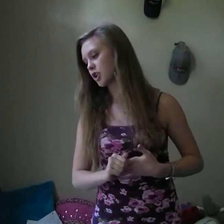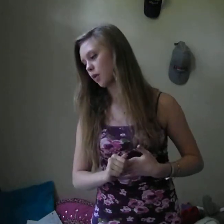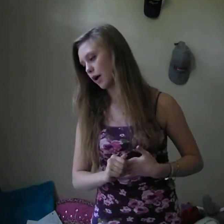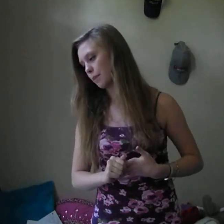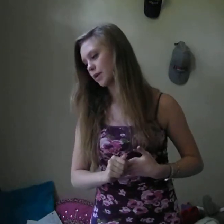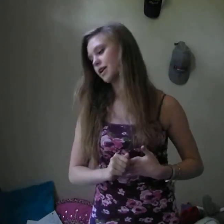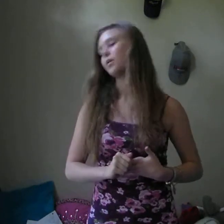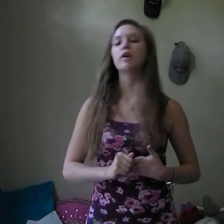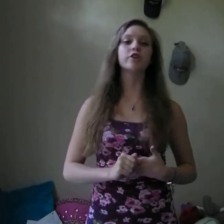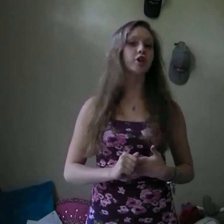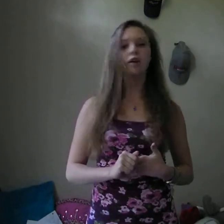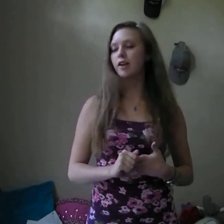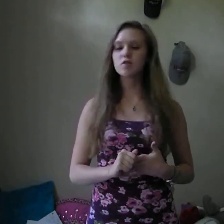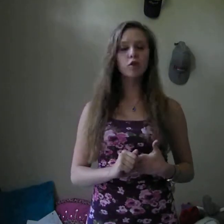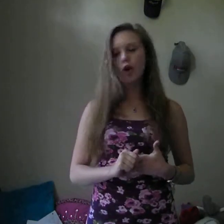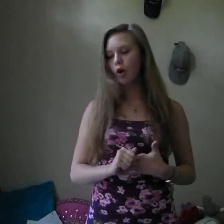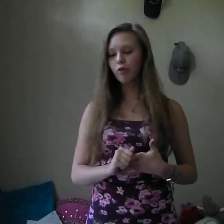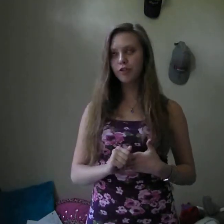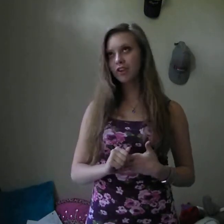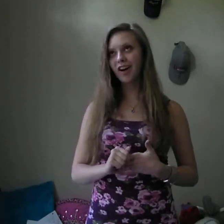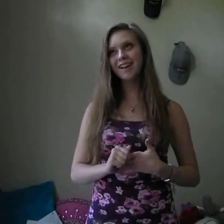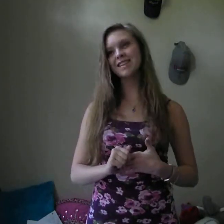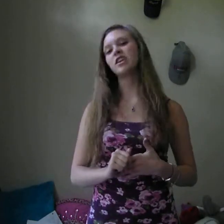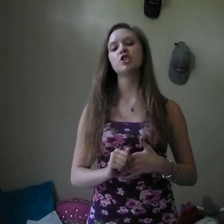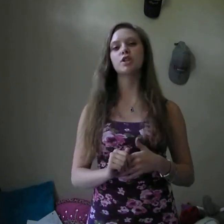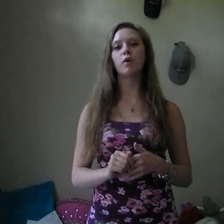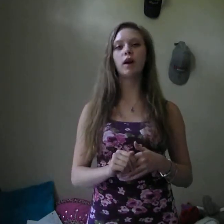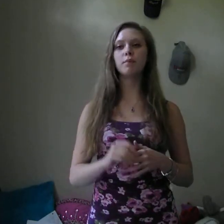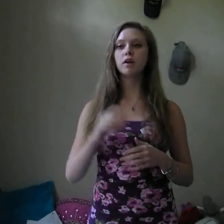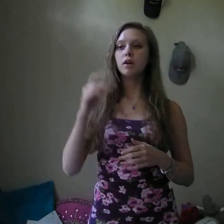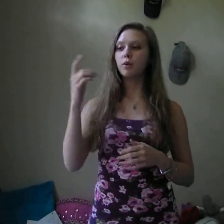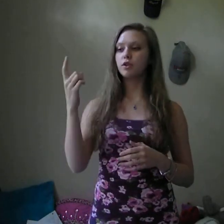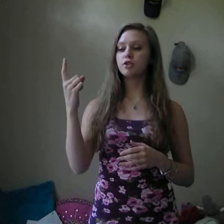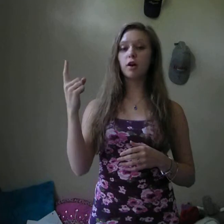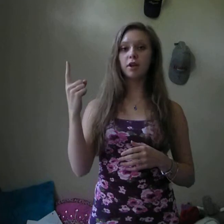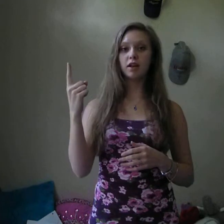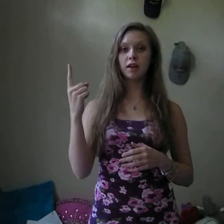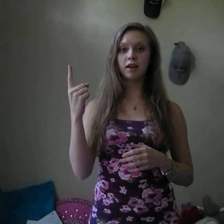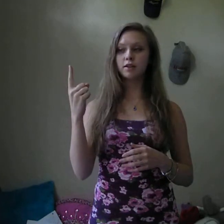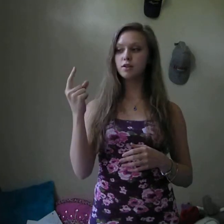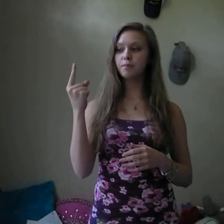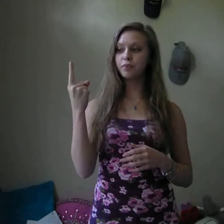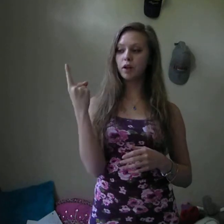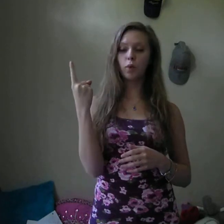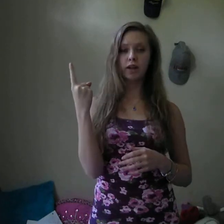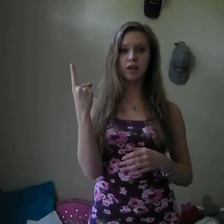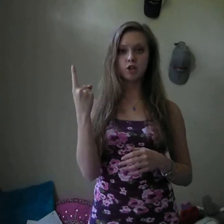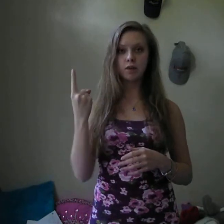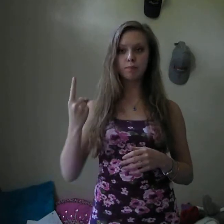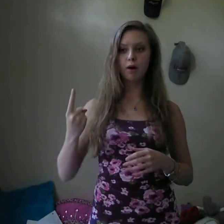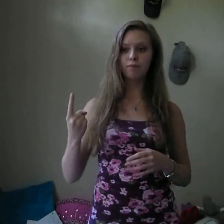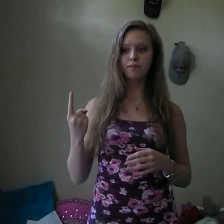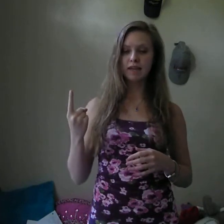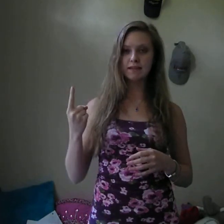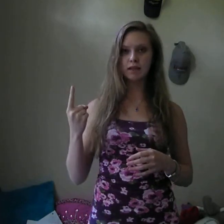show up. We're going to shake our heads no for the not, and then show up with your dominant hand in a 1 hand shape, palm facing